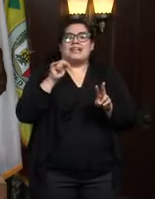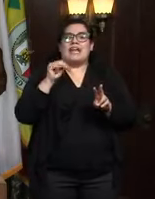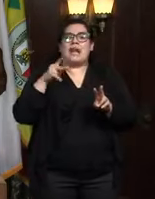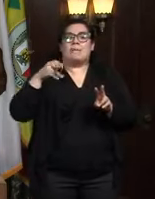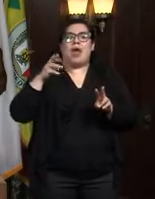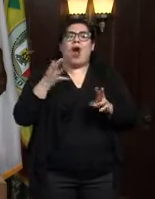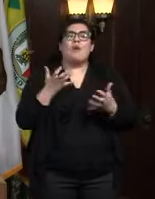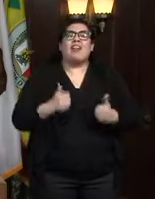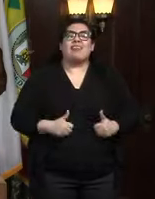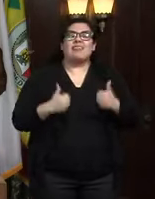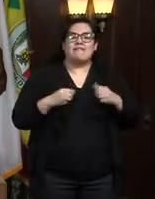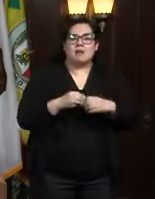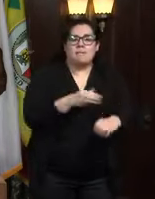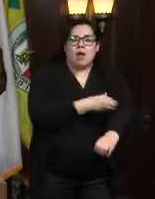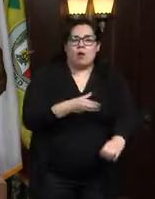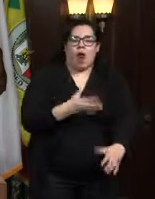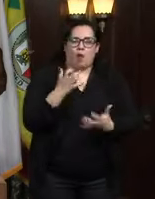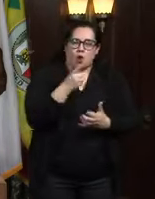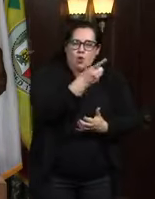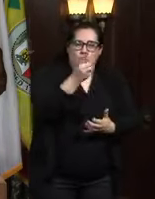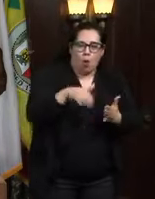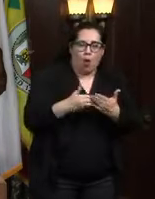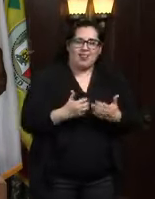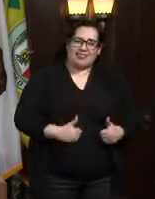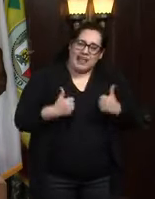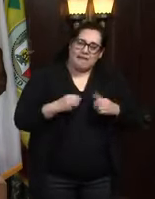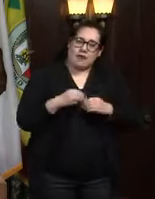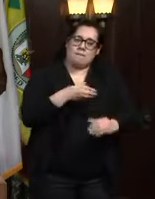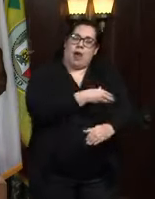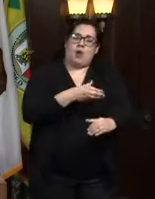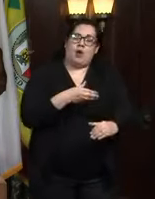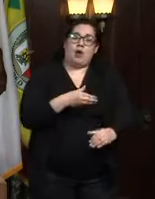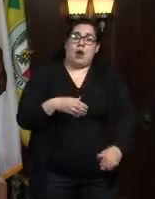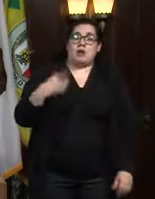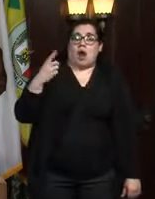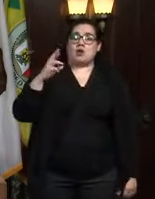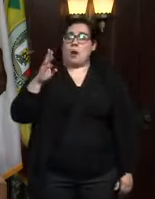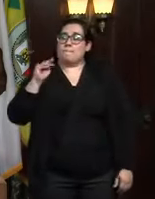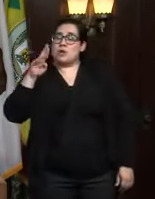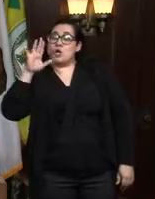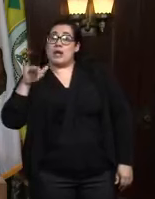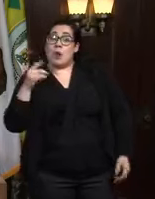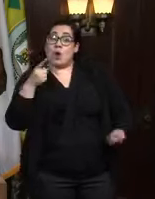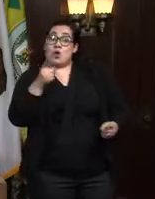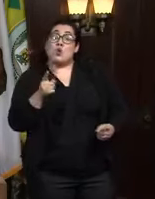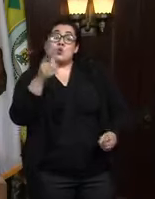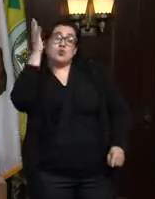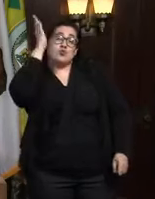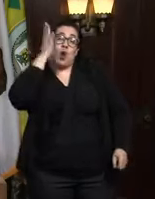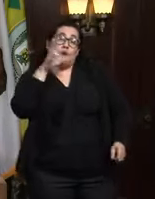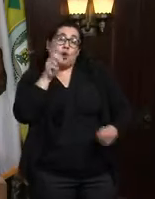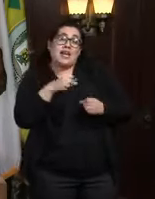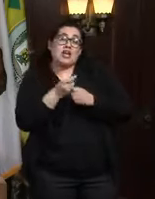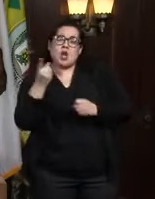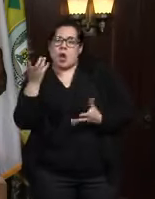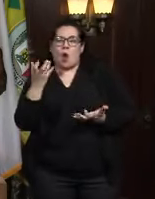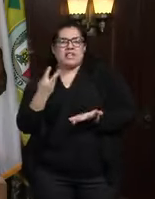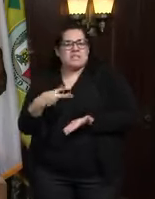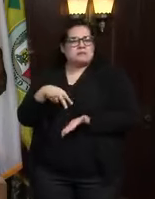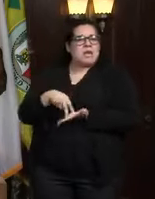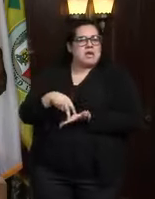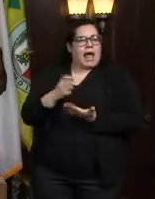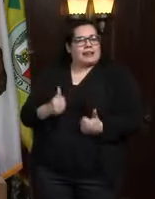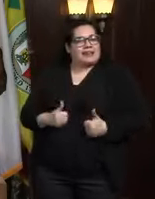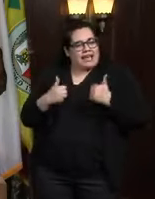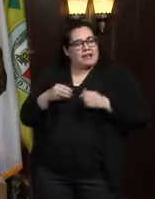power. I want you all to live in power. Dr. Murray, when he spoke 30 years ago, wanted us to stand and speak and